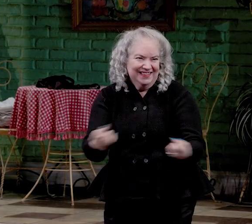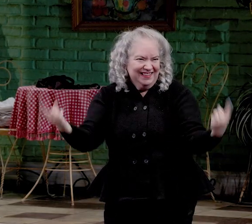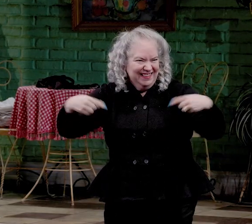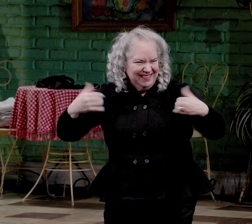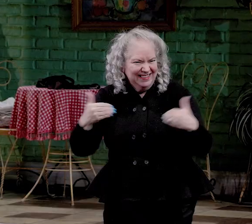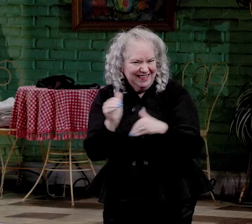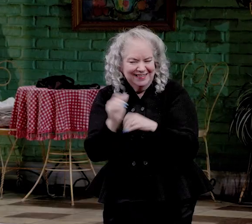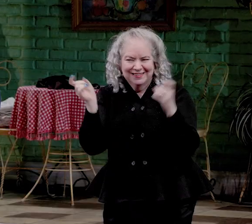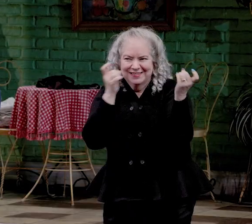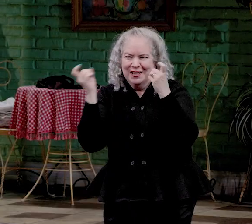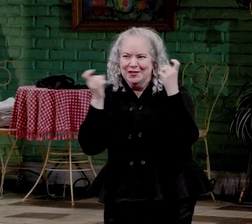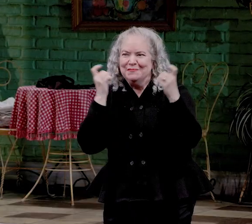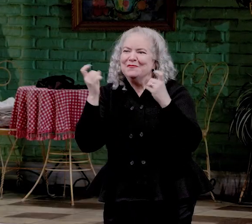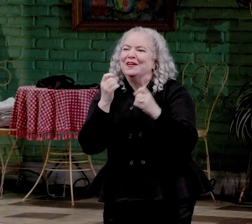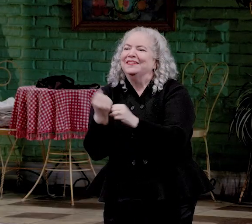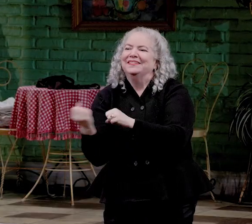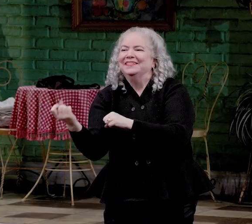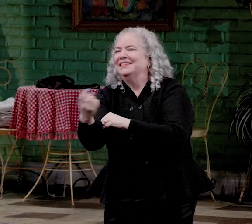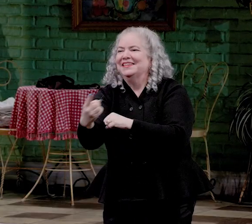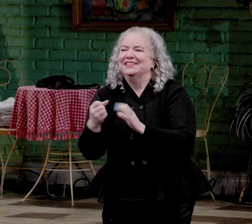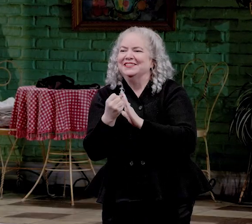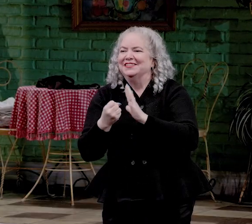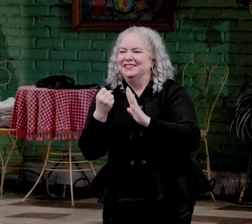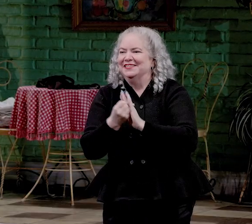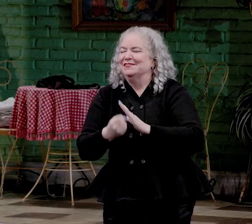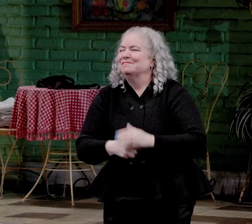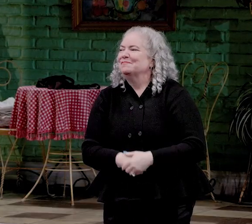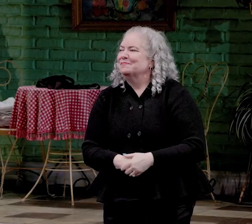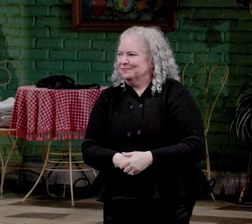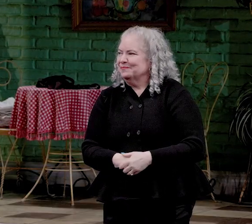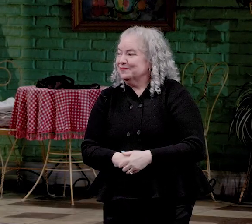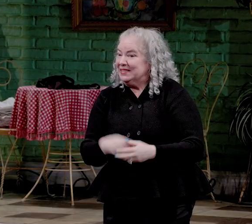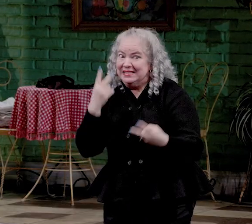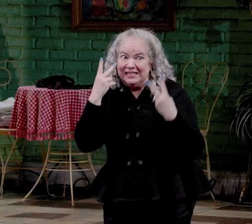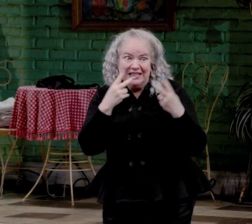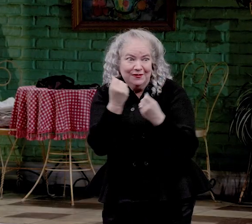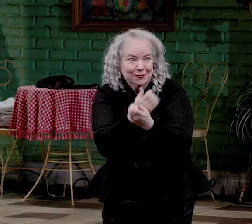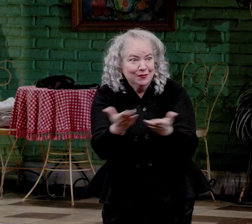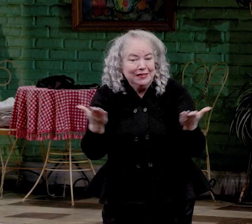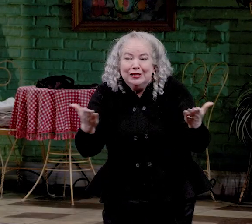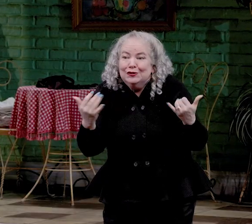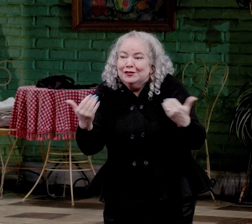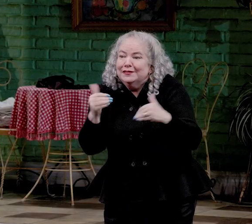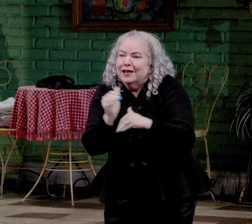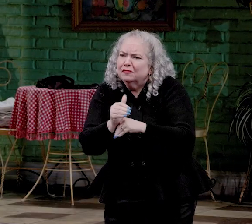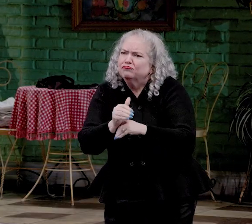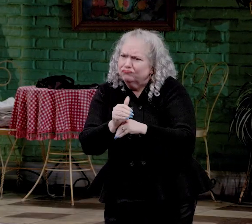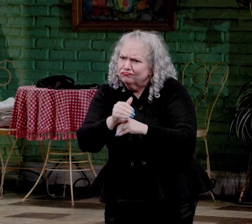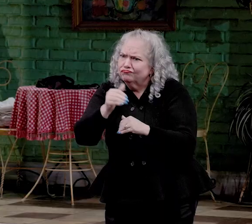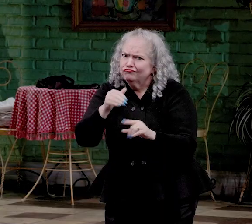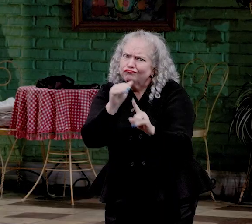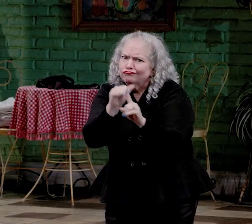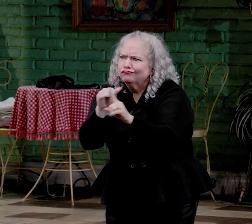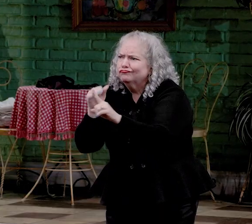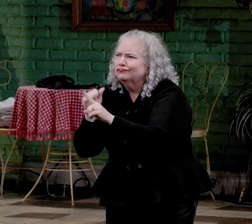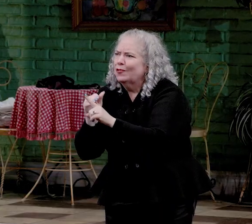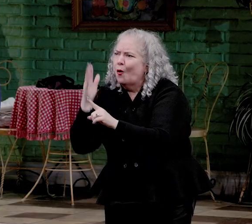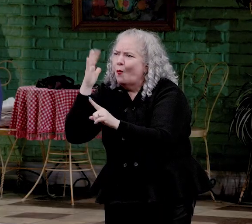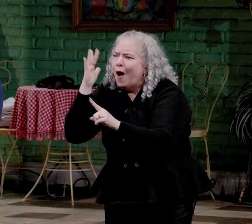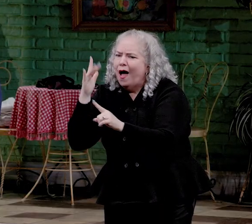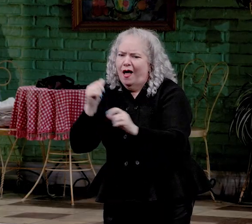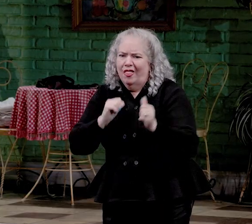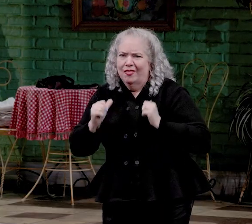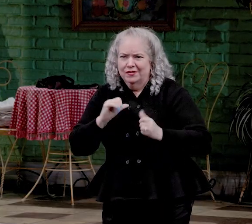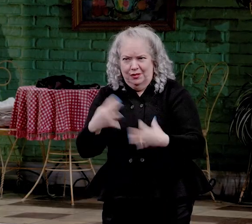to celebrate the upcoming 2026-27 season. Seeing everyone here tonight reminds us why theater is so important to our